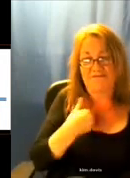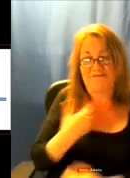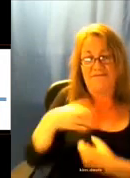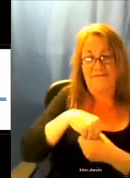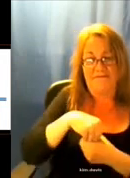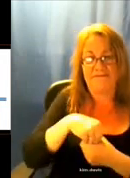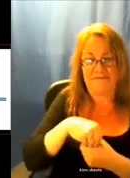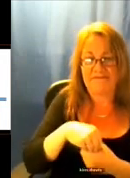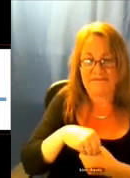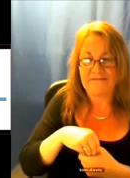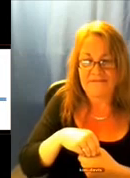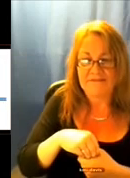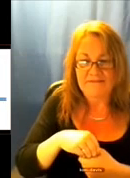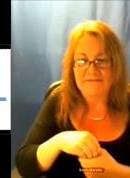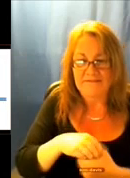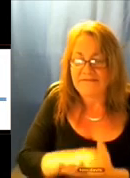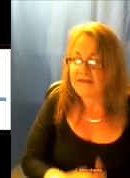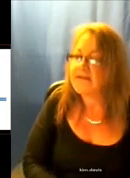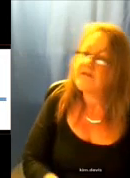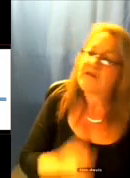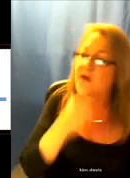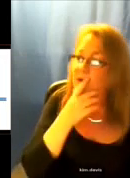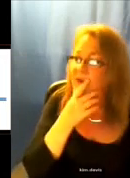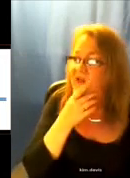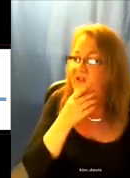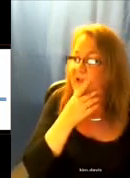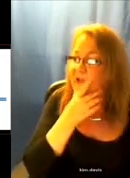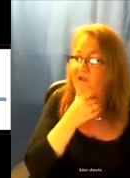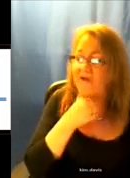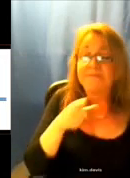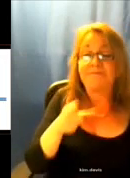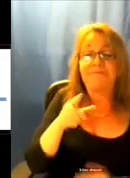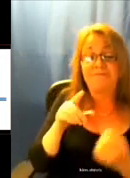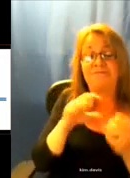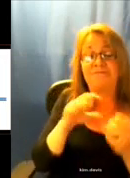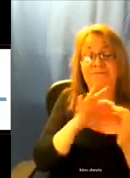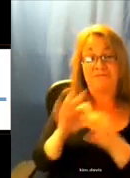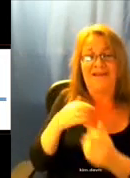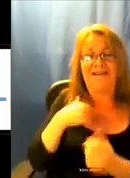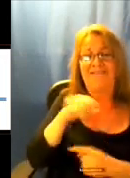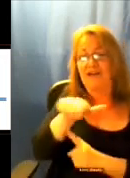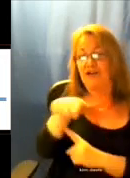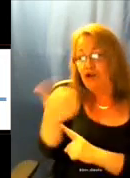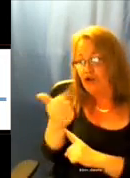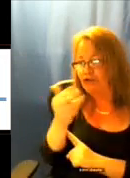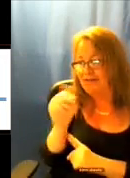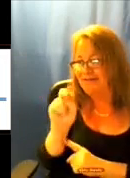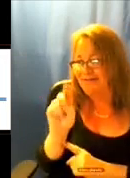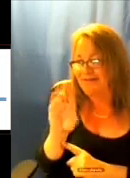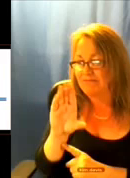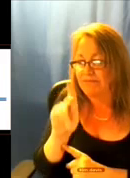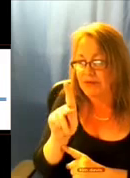that. And also for privacy is included within this also.